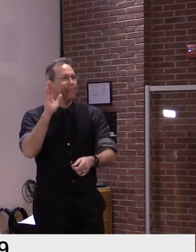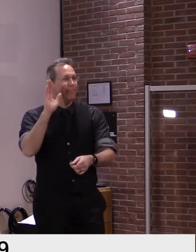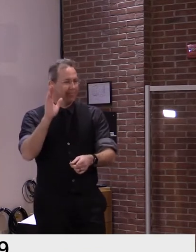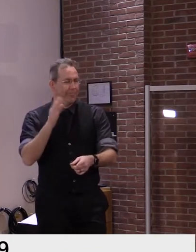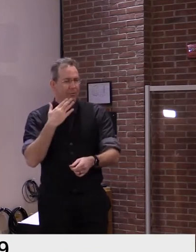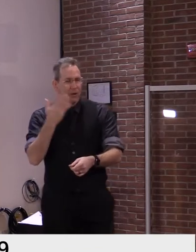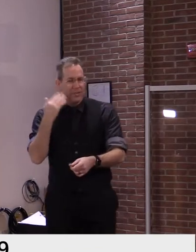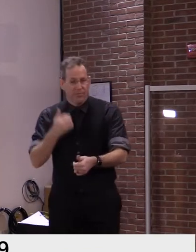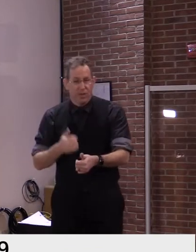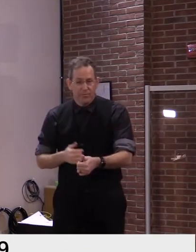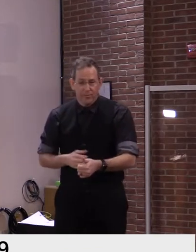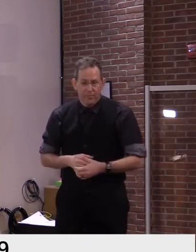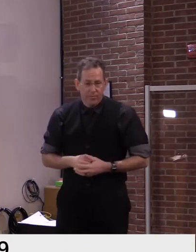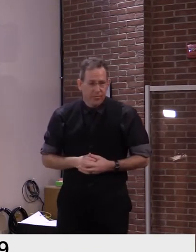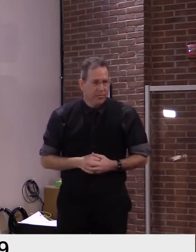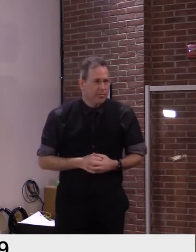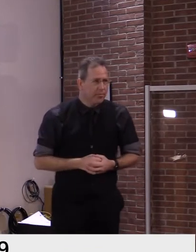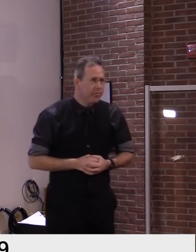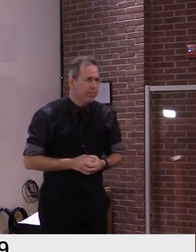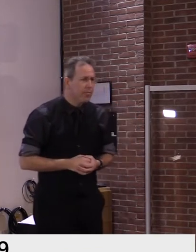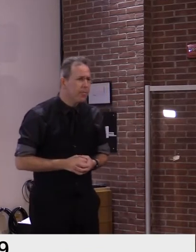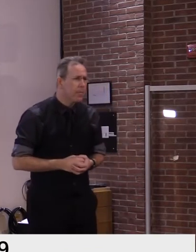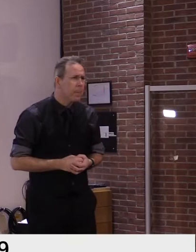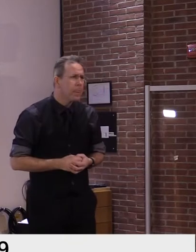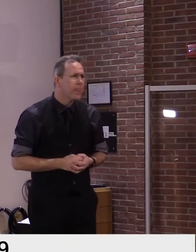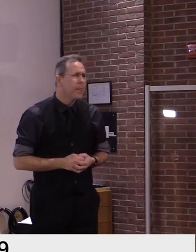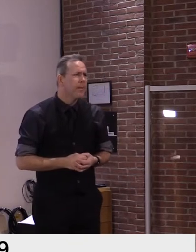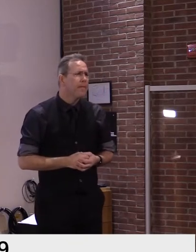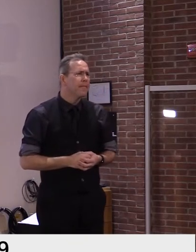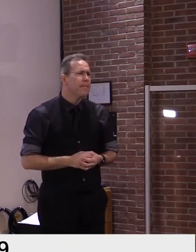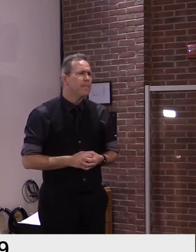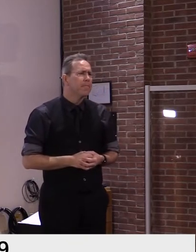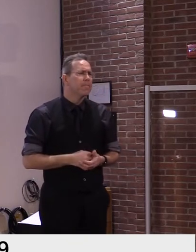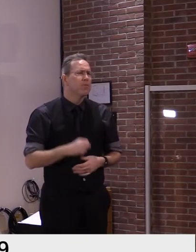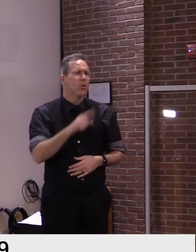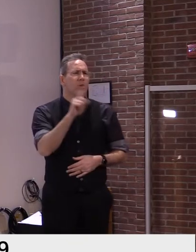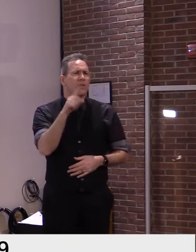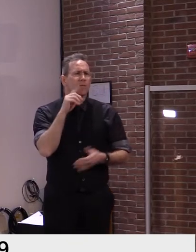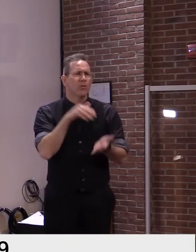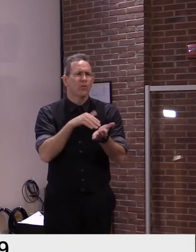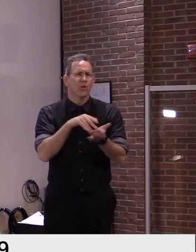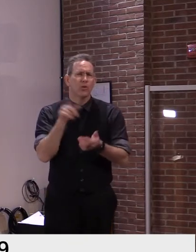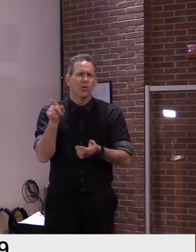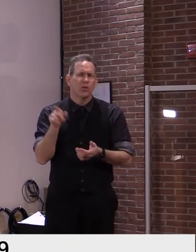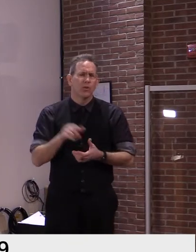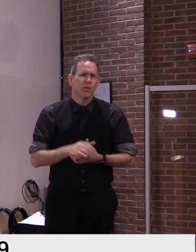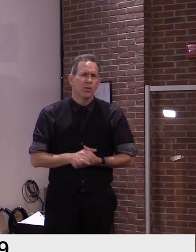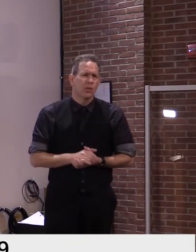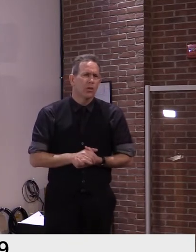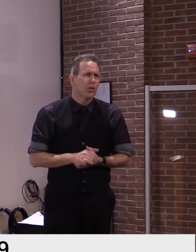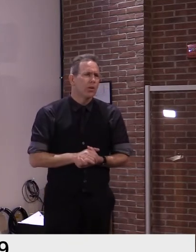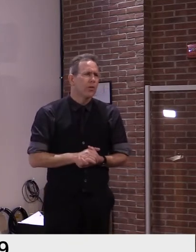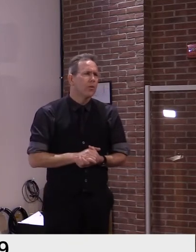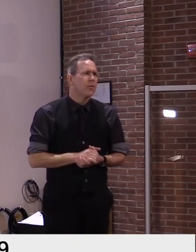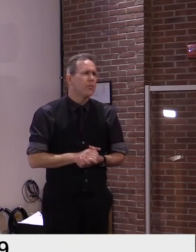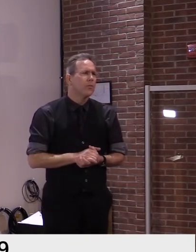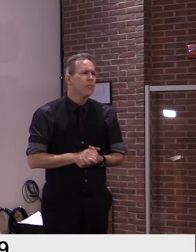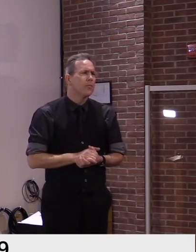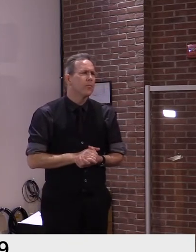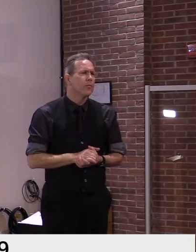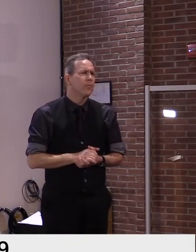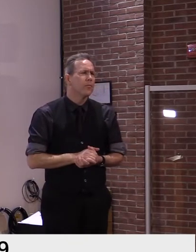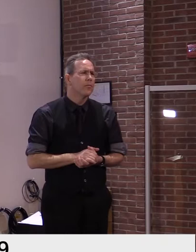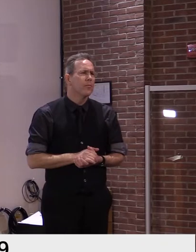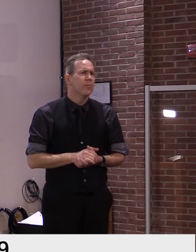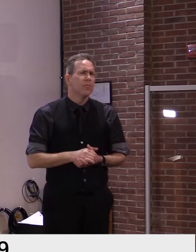Good morning. My question is going to go to Dr. Levine. The question I brought up back in December, right